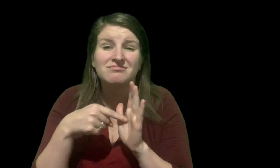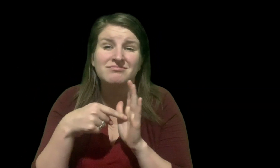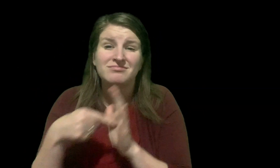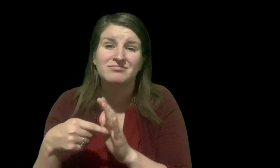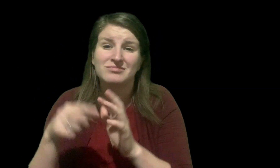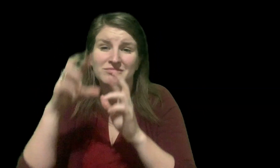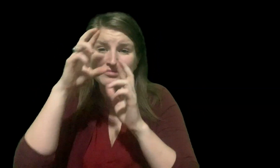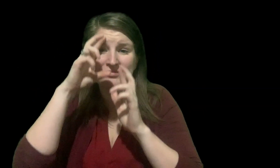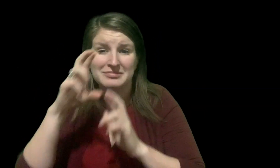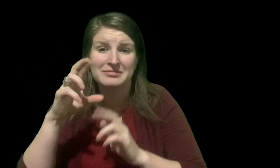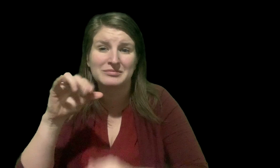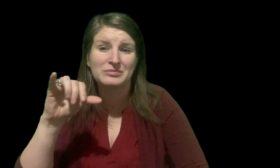involved.